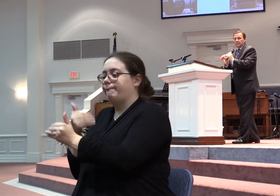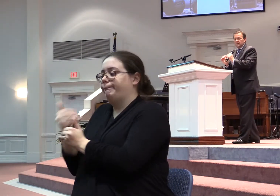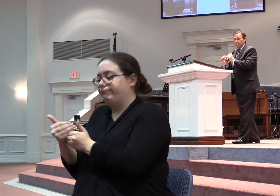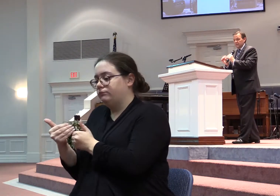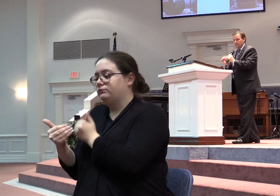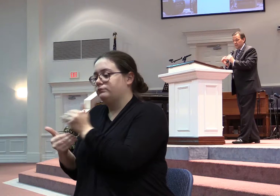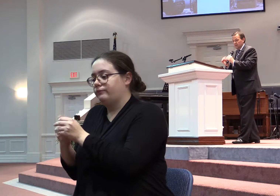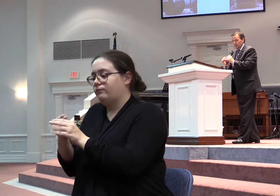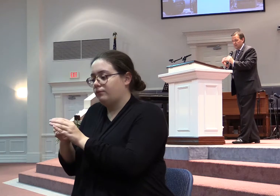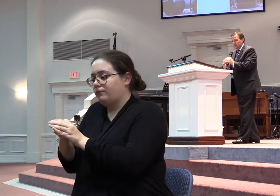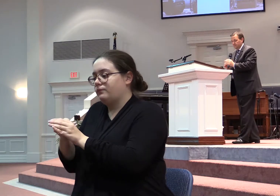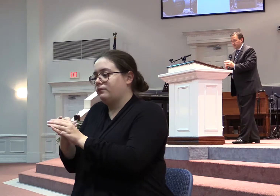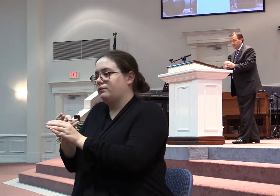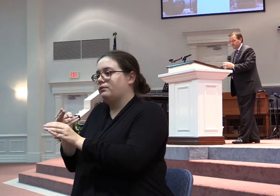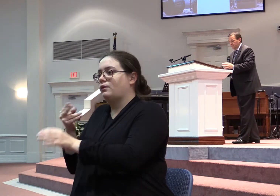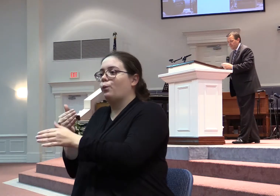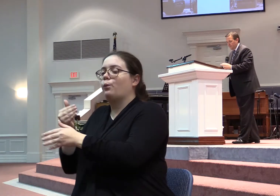Right.